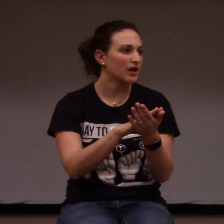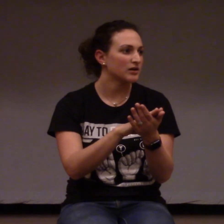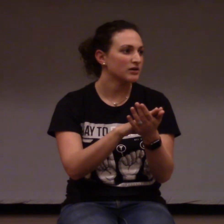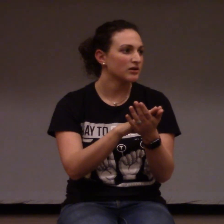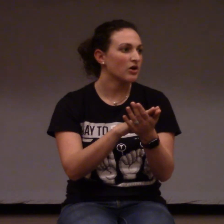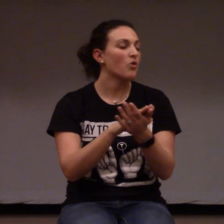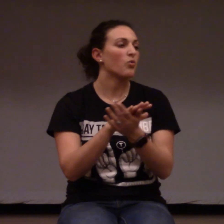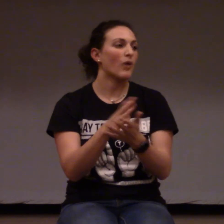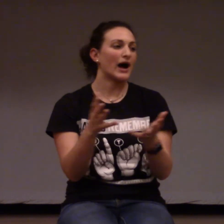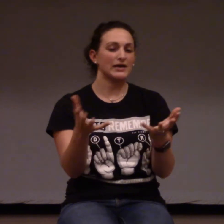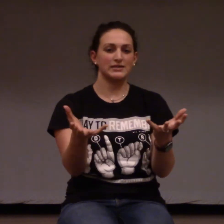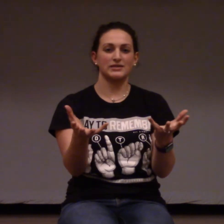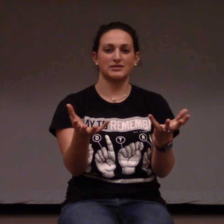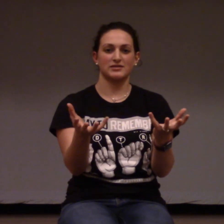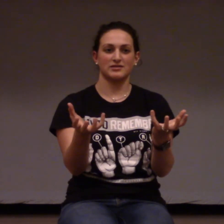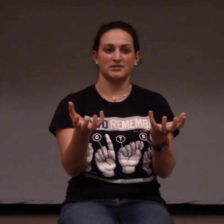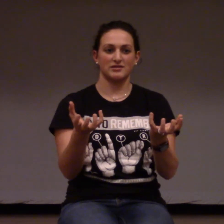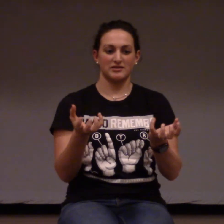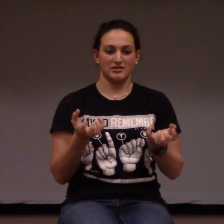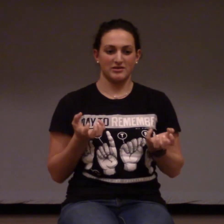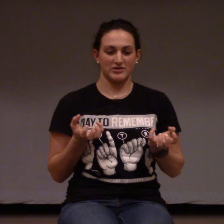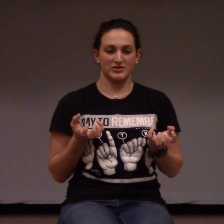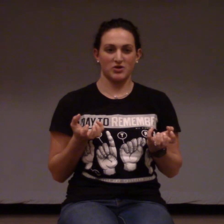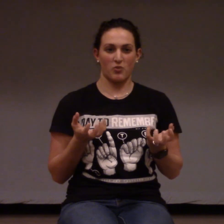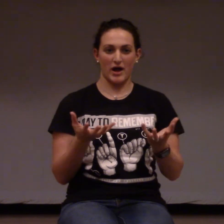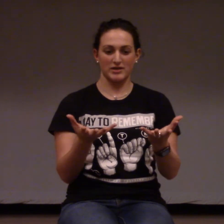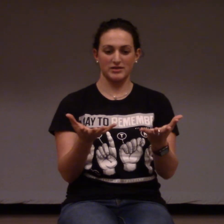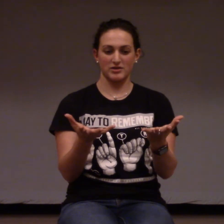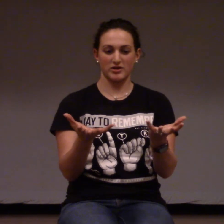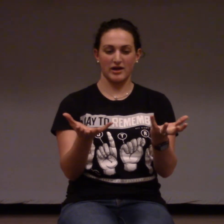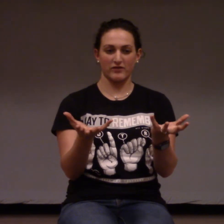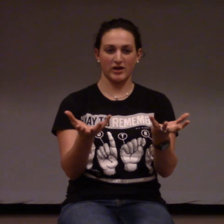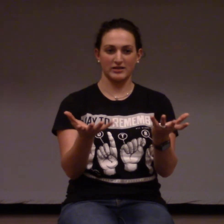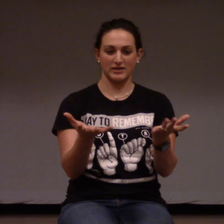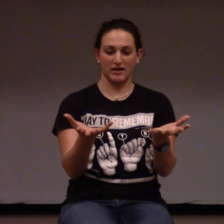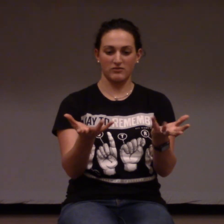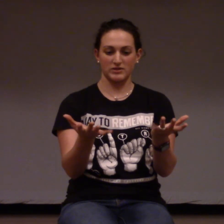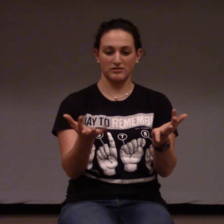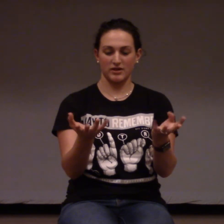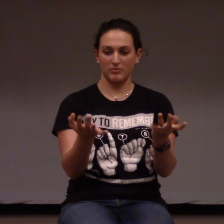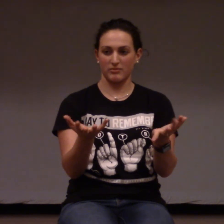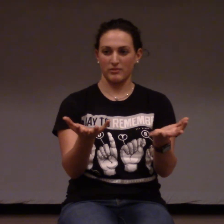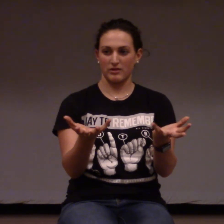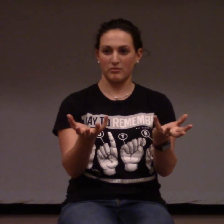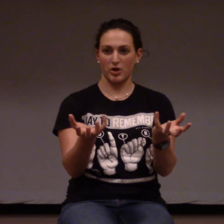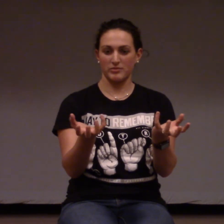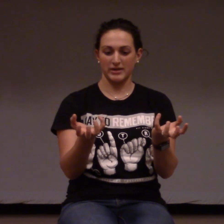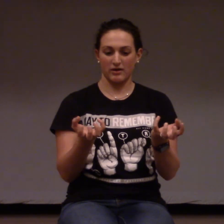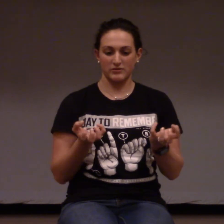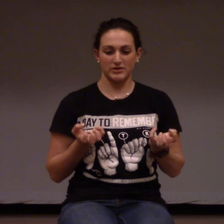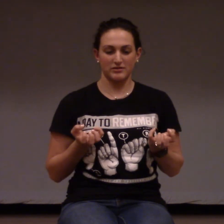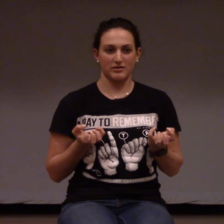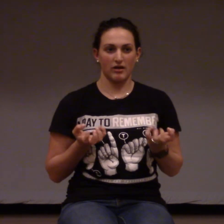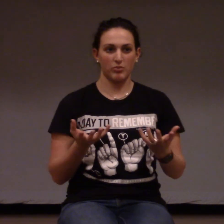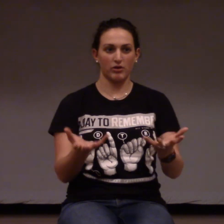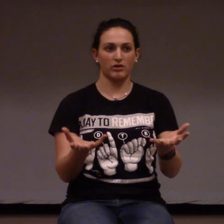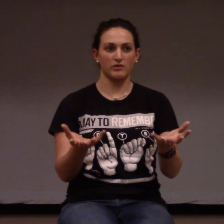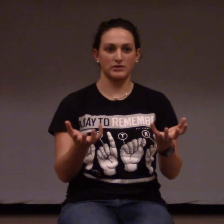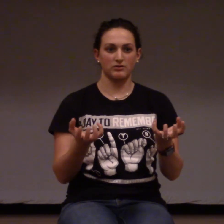and need? Want. So want, you're going to have your hands out, yep, palms out, and pull it close.